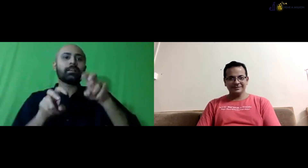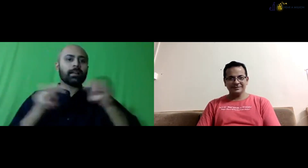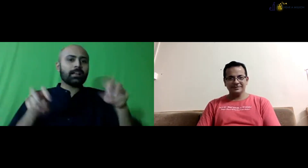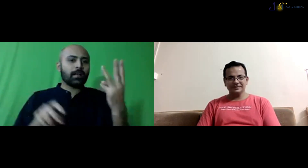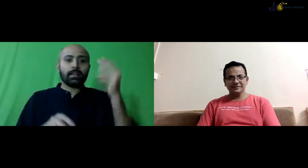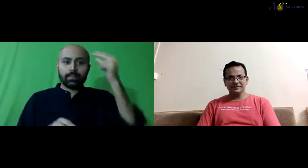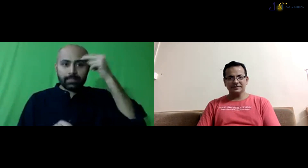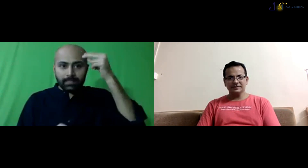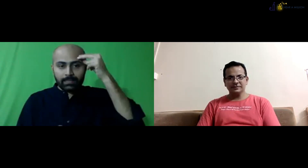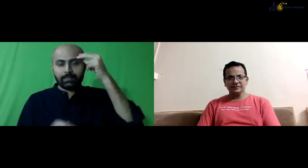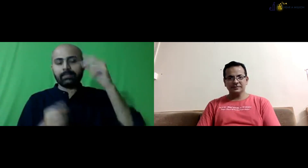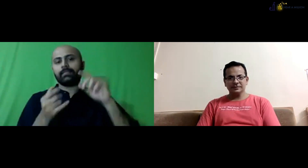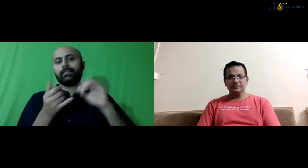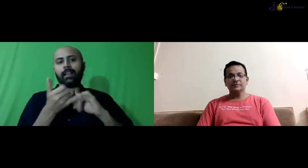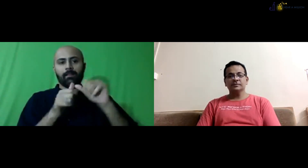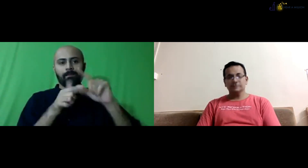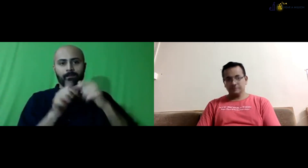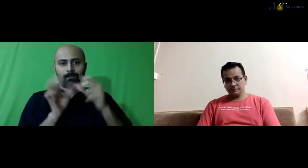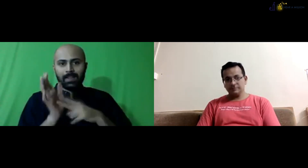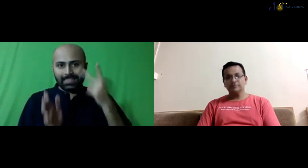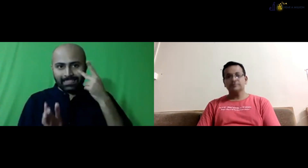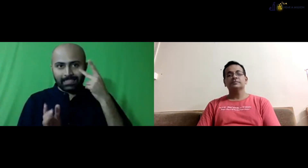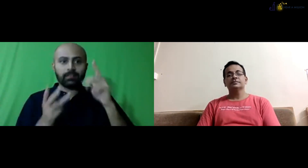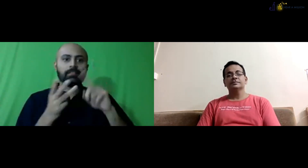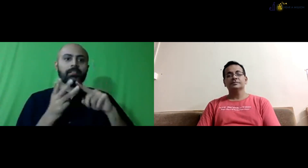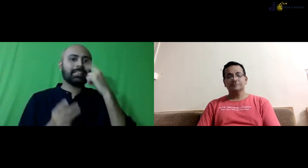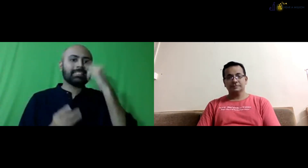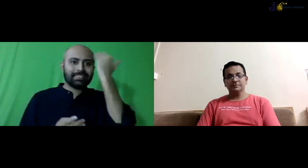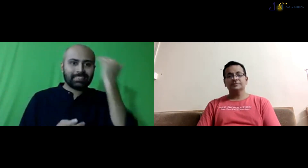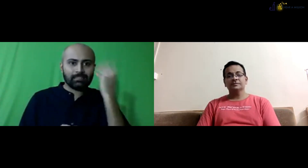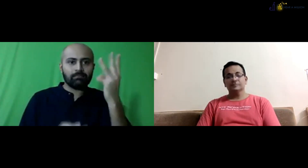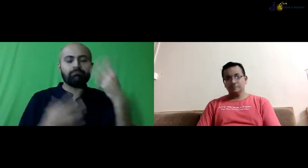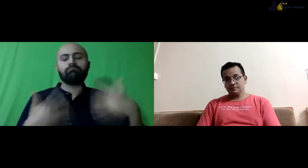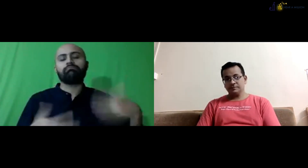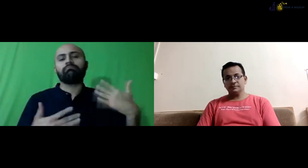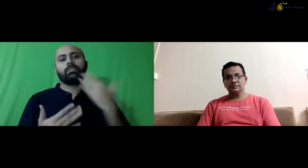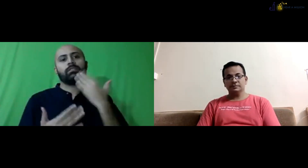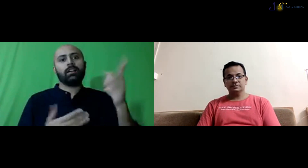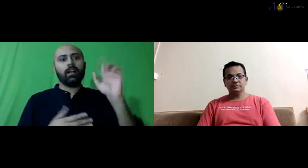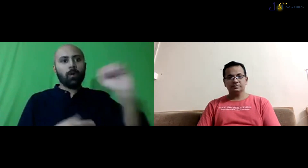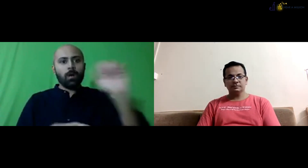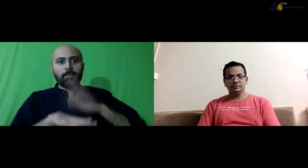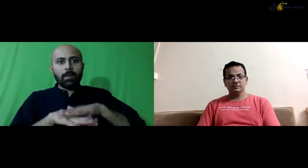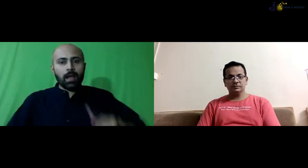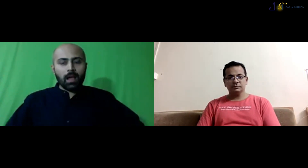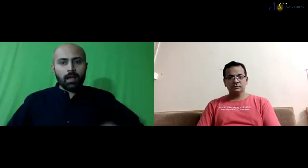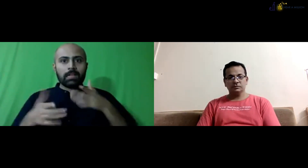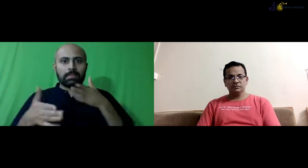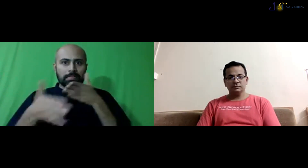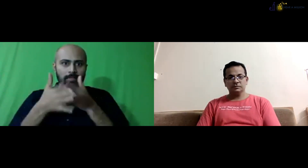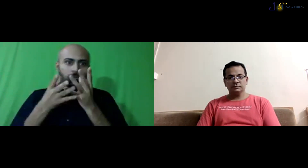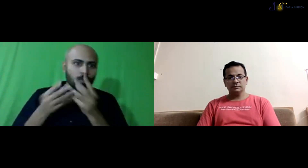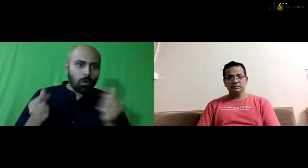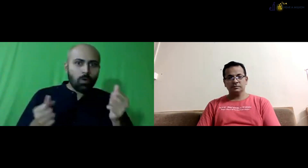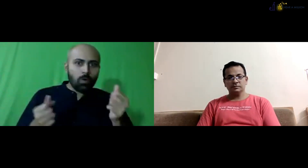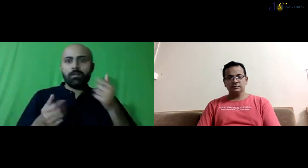locomotor disability, was the right MC for today. And we have the Sarjan and the Ashwini and the Ravni. Thank you so